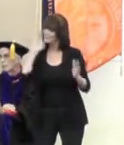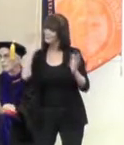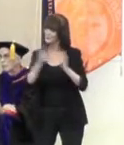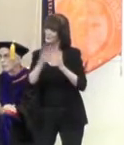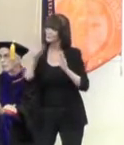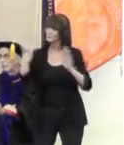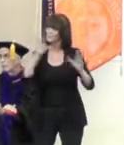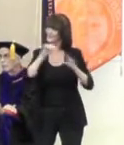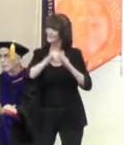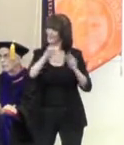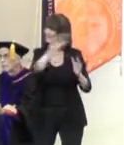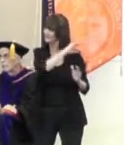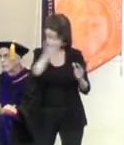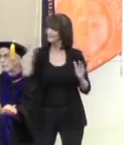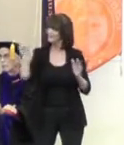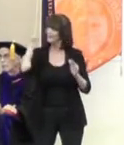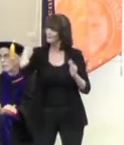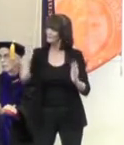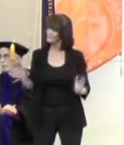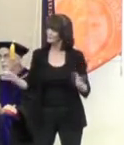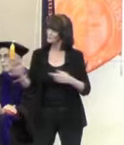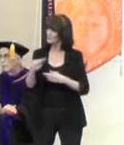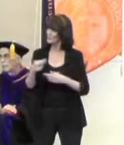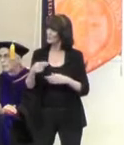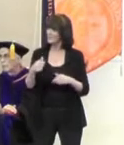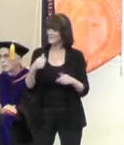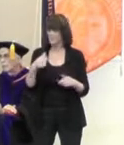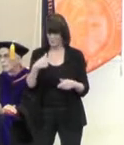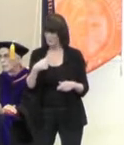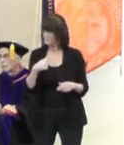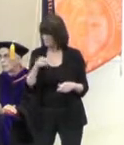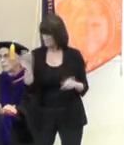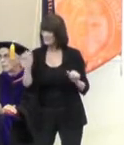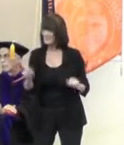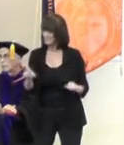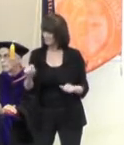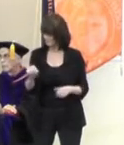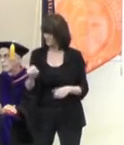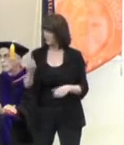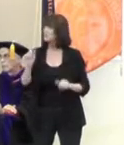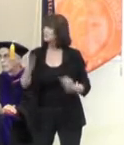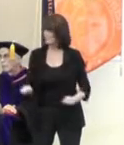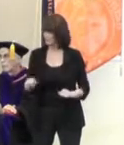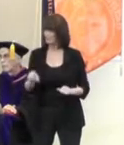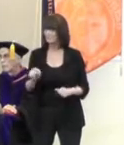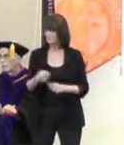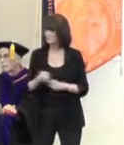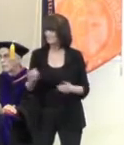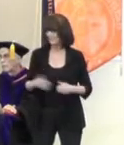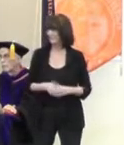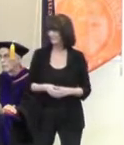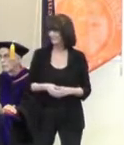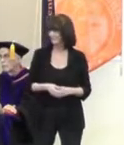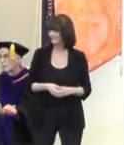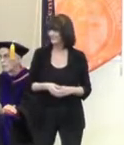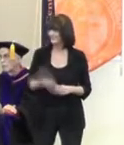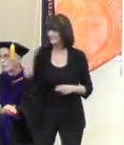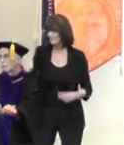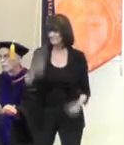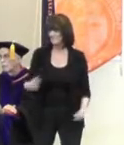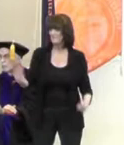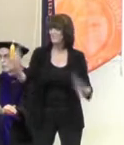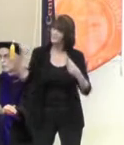there in that building and I can say to you? You think I can't say to you, you can't do it from here. You can do it from here.